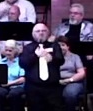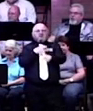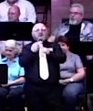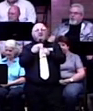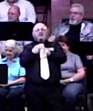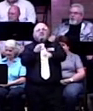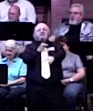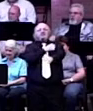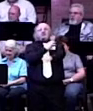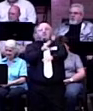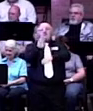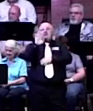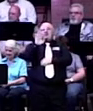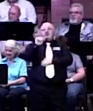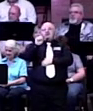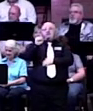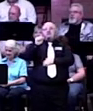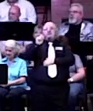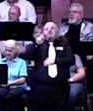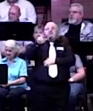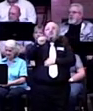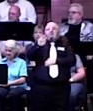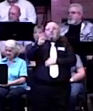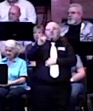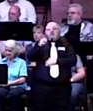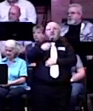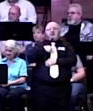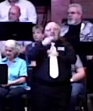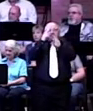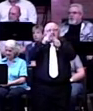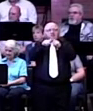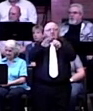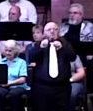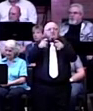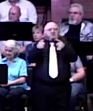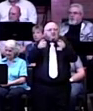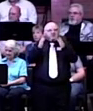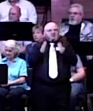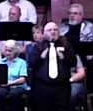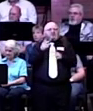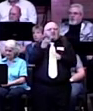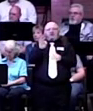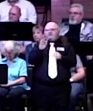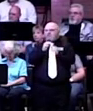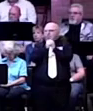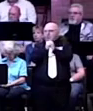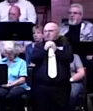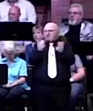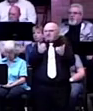Cassandra White. I'm honored to be your director of worship here. And thank you. Yes. Hello.